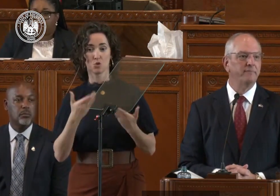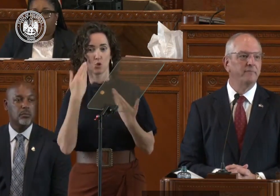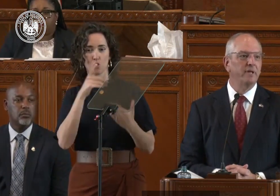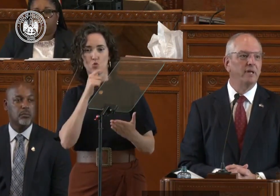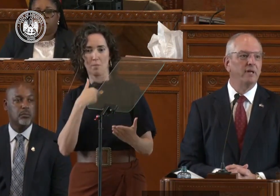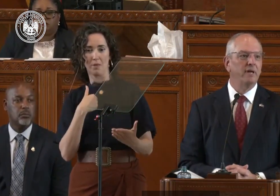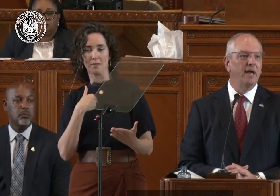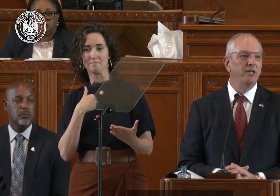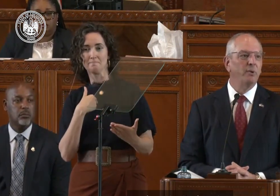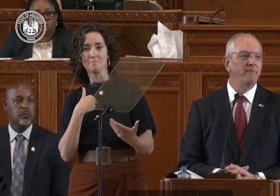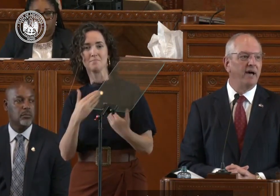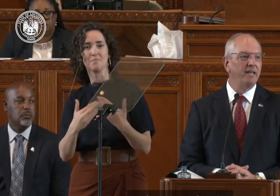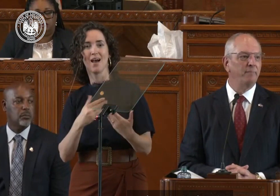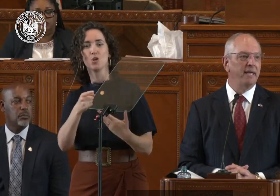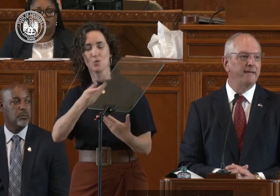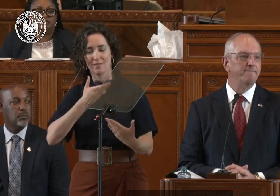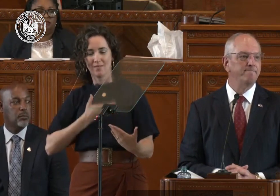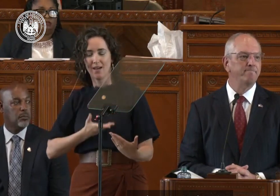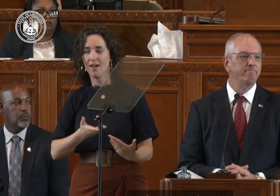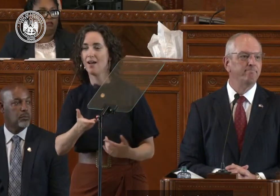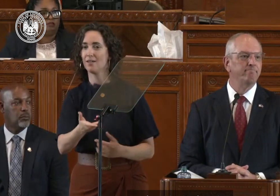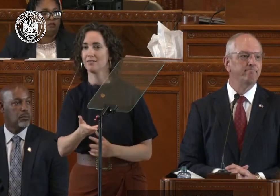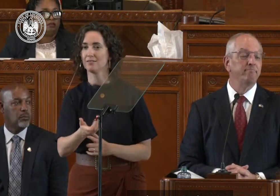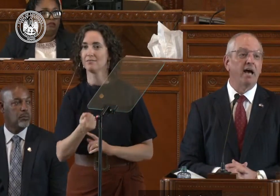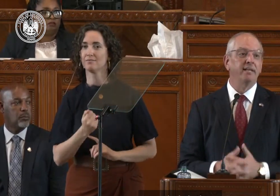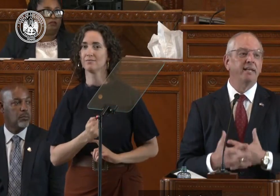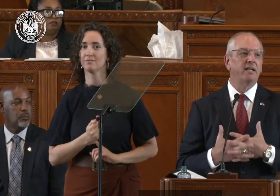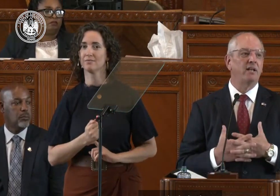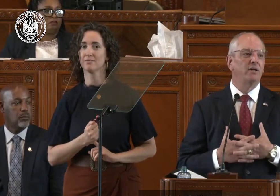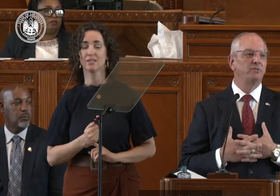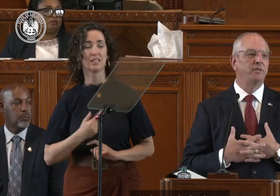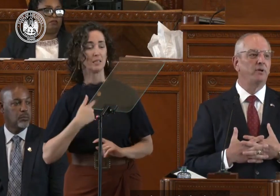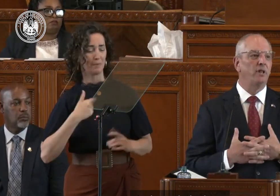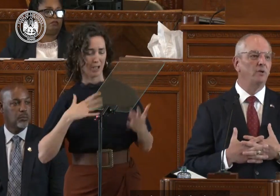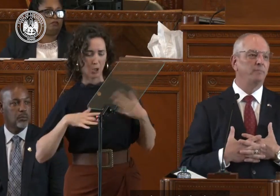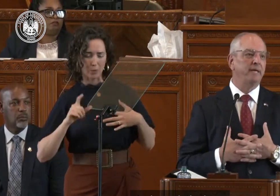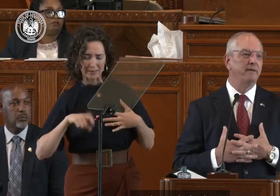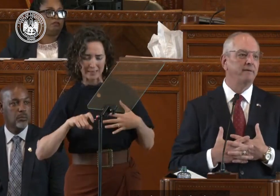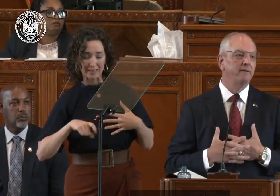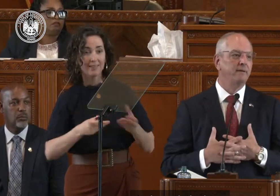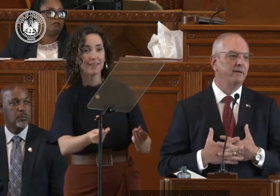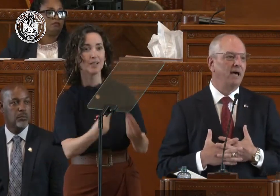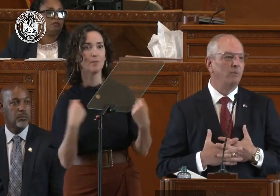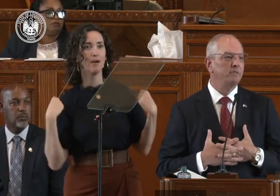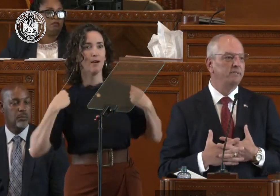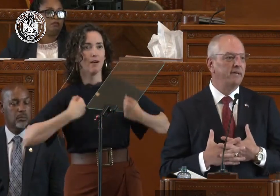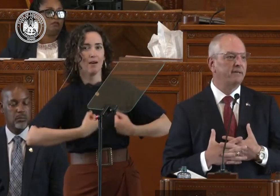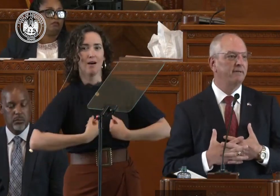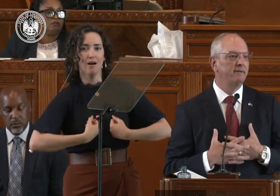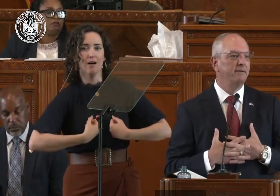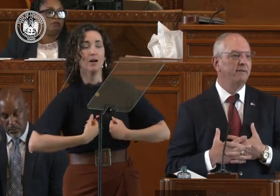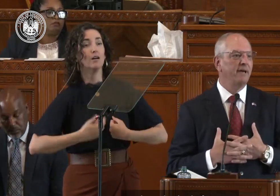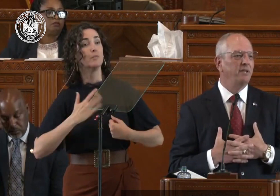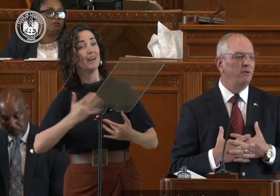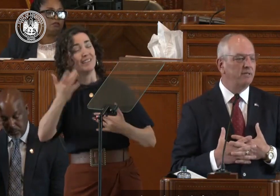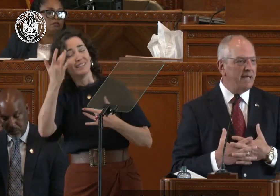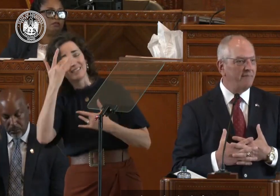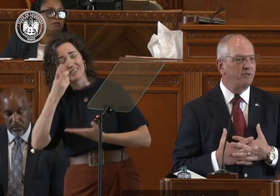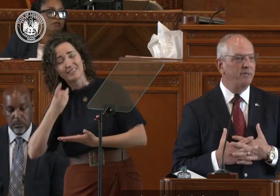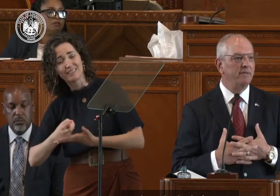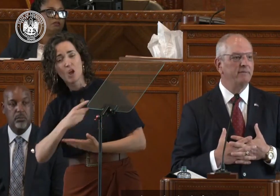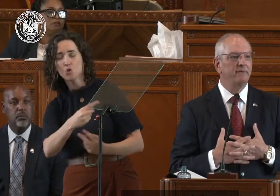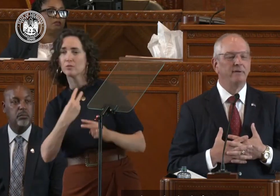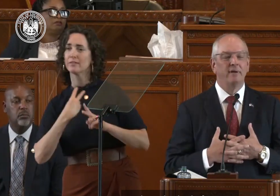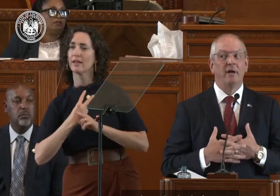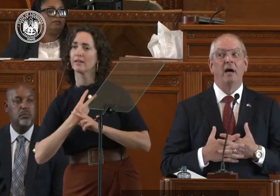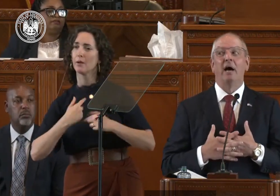stranger, and you invited me in. I needed clothes, and you clothed me. I was sick, and you looked